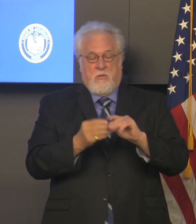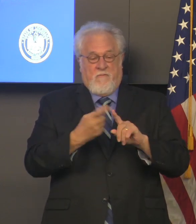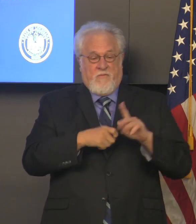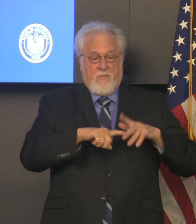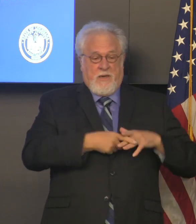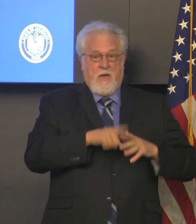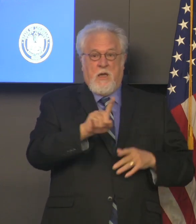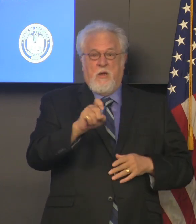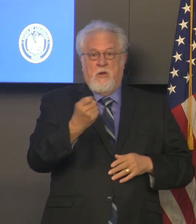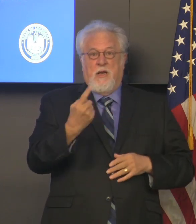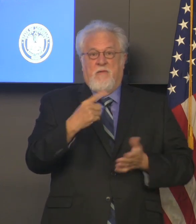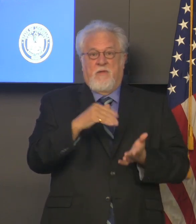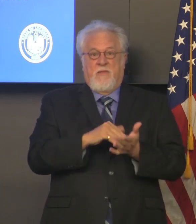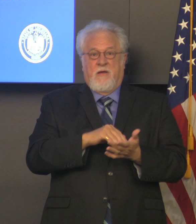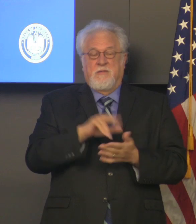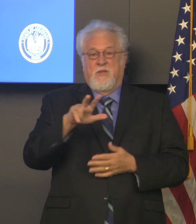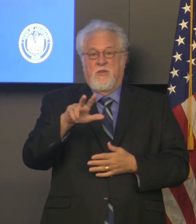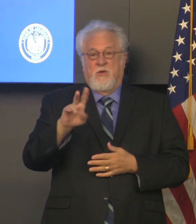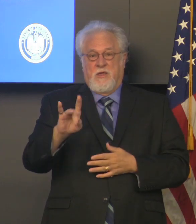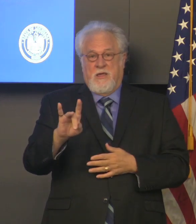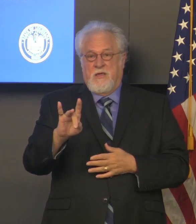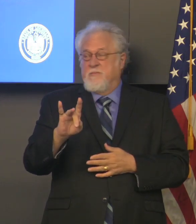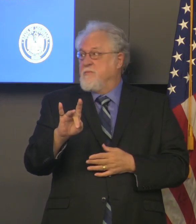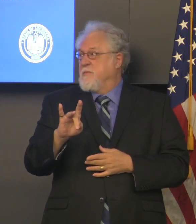of 111,038.